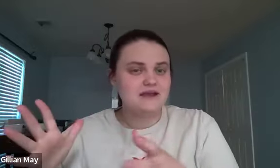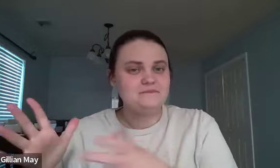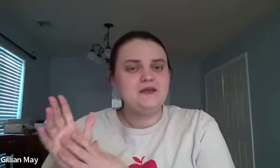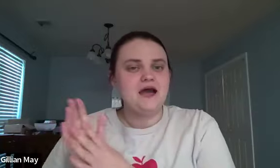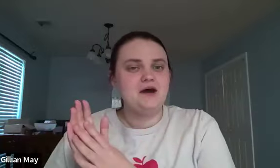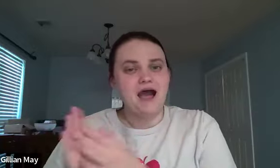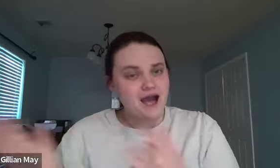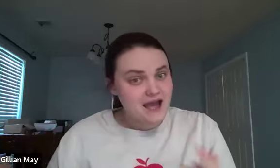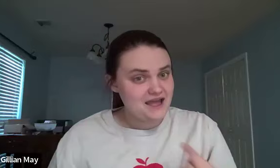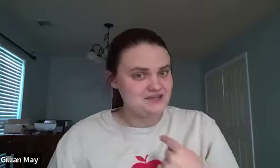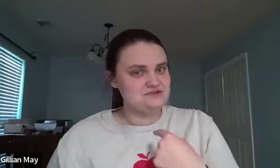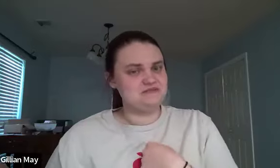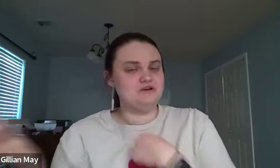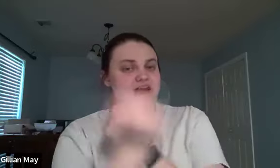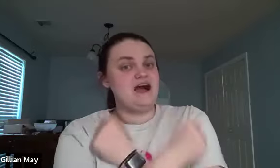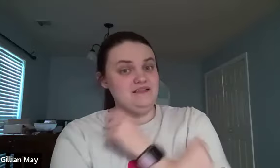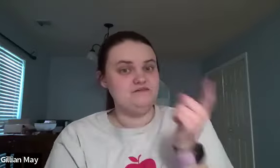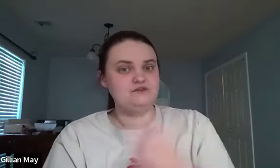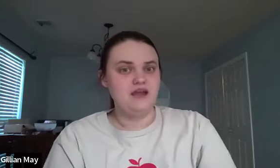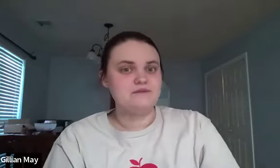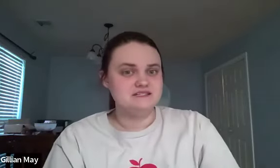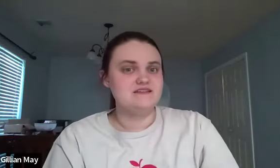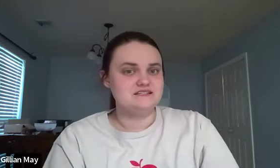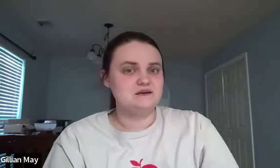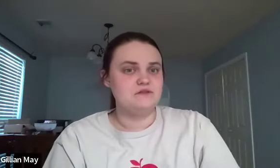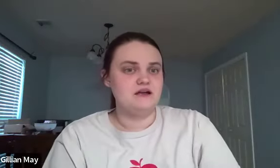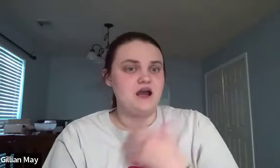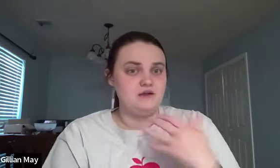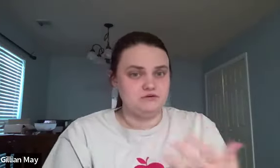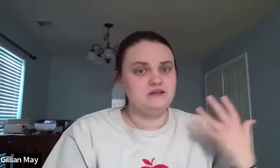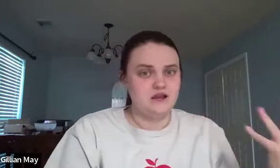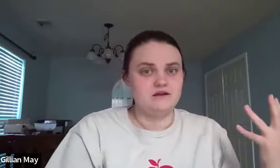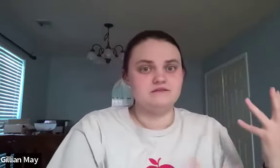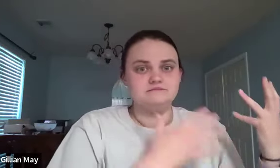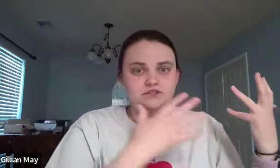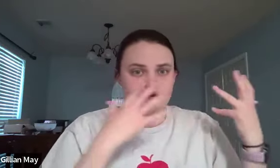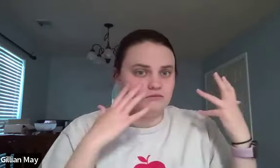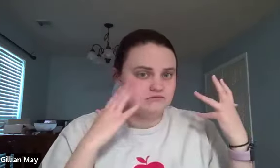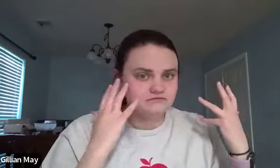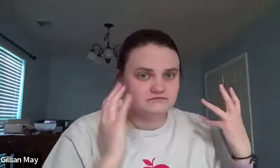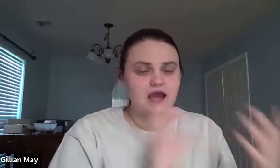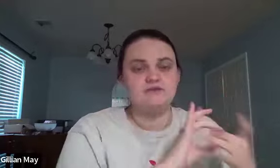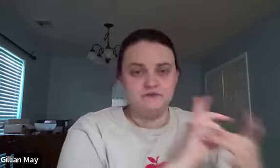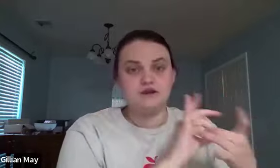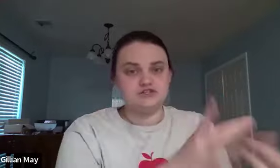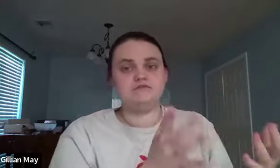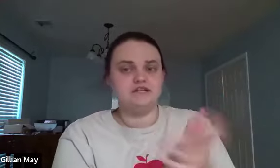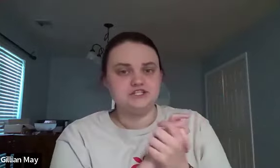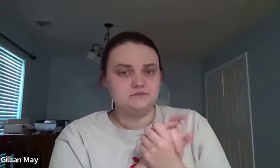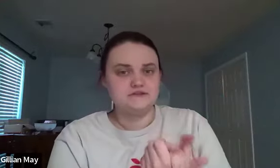way. I use this more as a, I love you. Like I'm going to say that to someone like I really care, I'm going to have a very strong relationship with, that